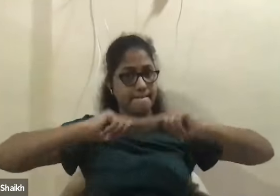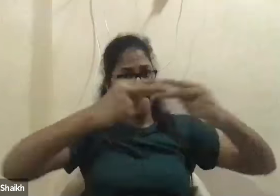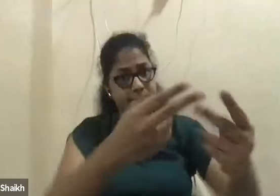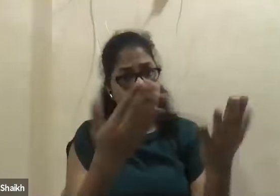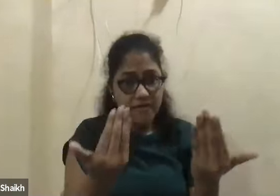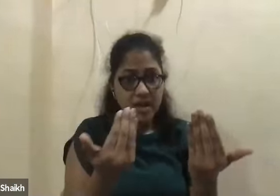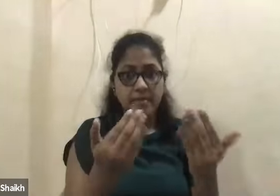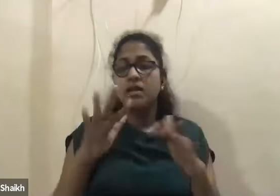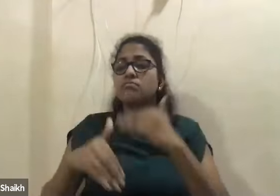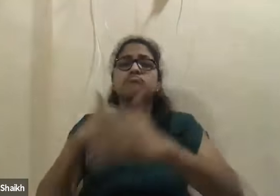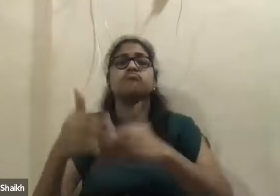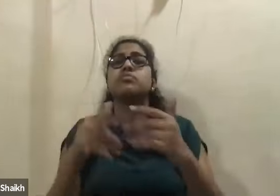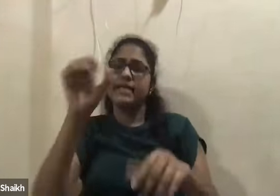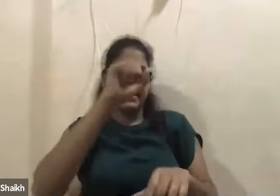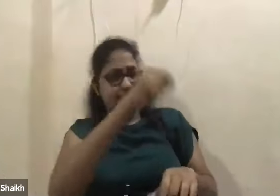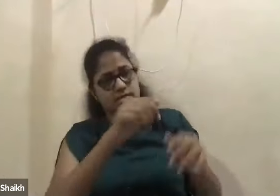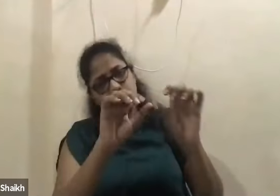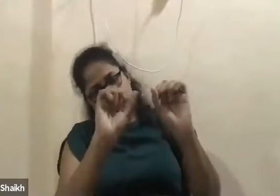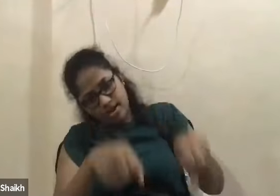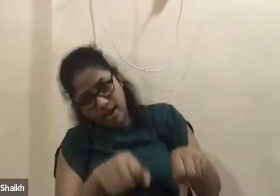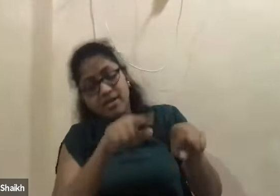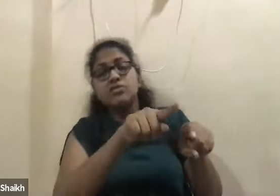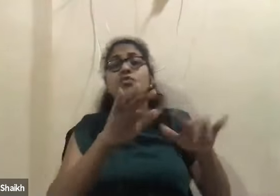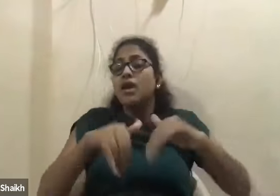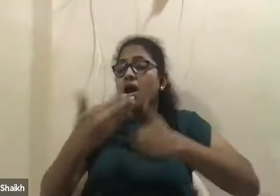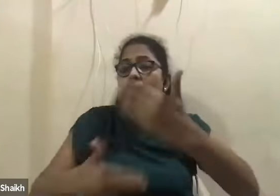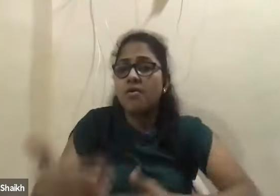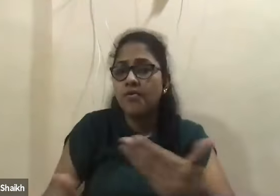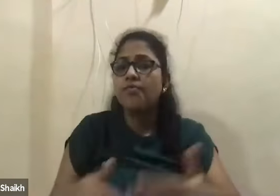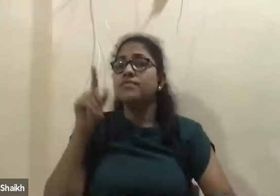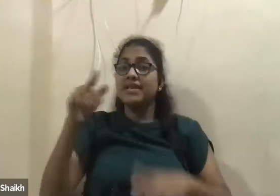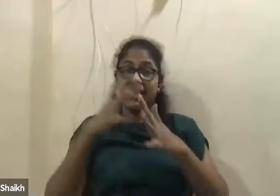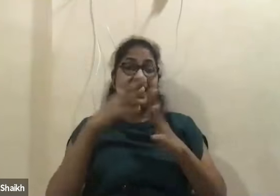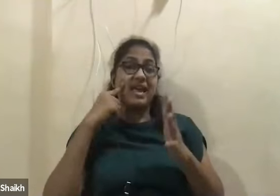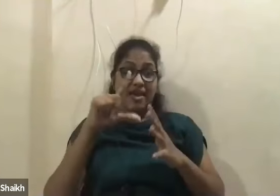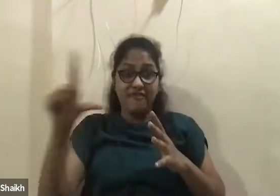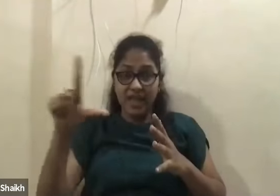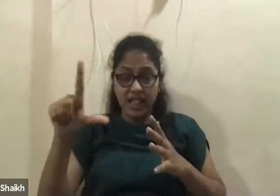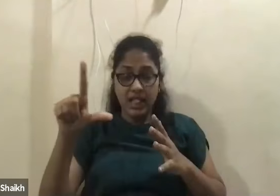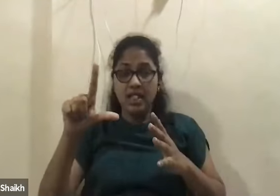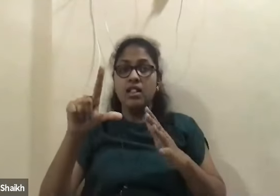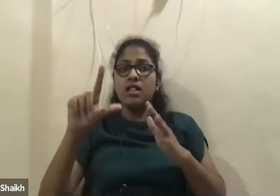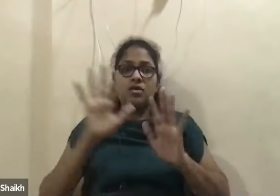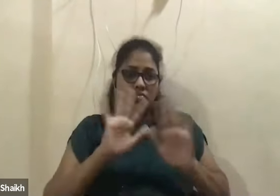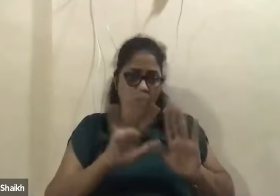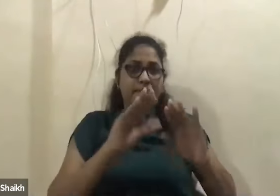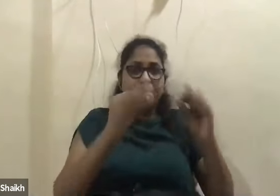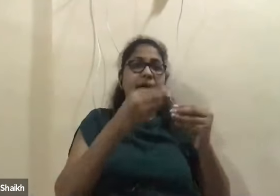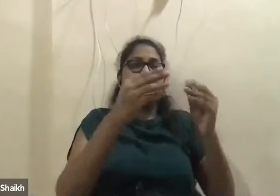this? So will, there's no, still it's better to go to a lawyer, or otherwise you can just look at a format online